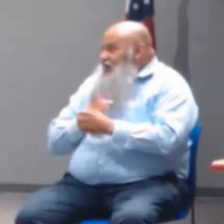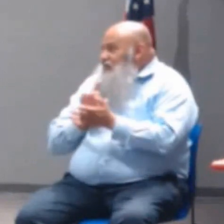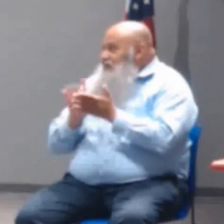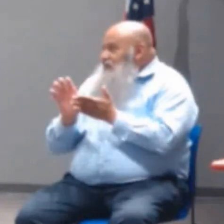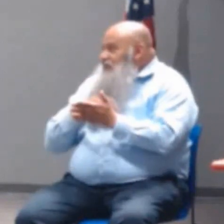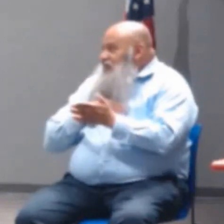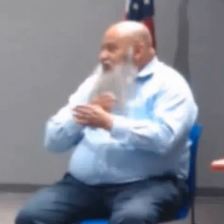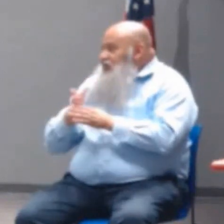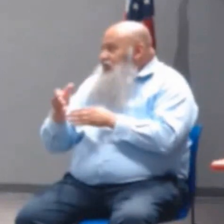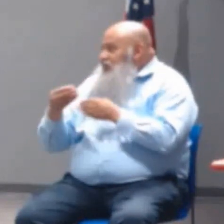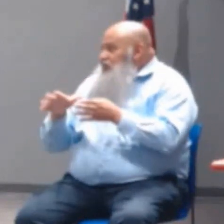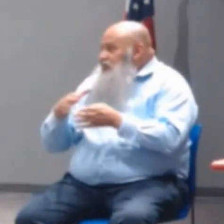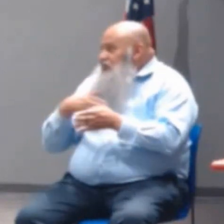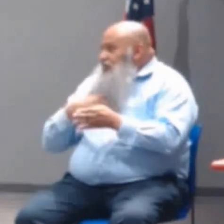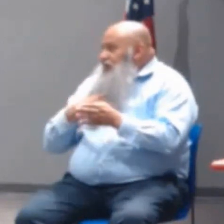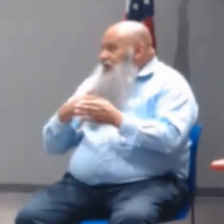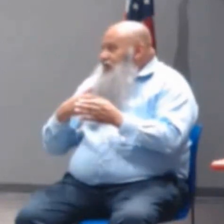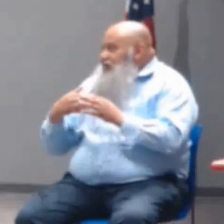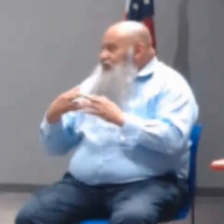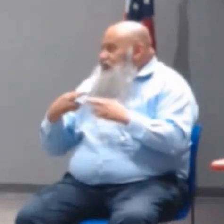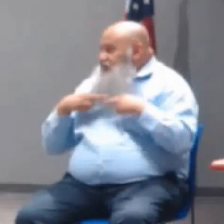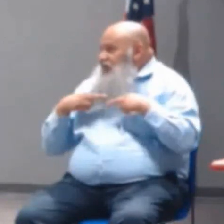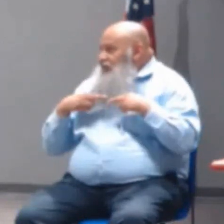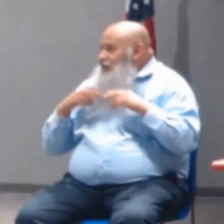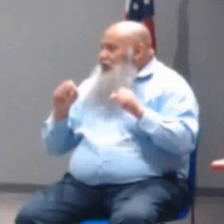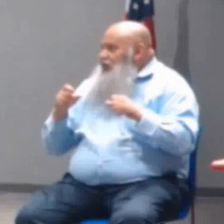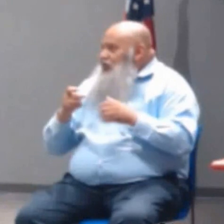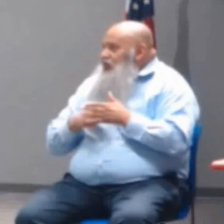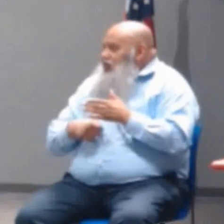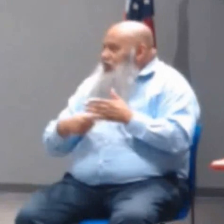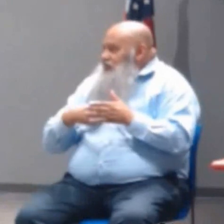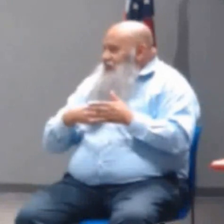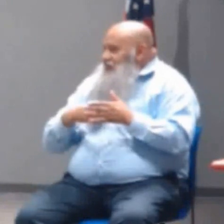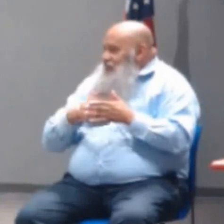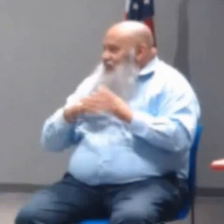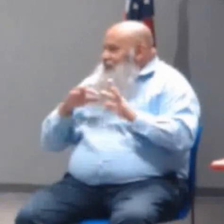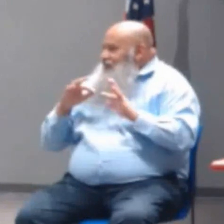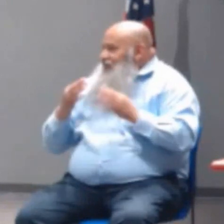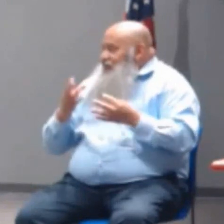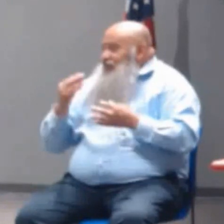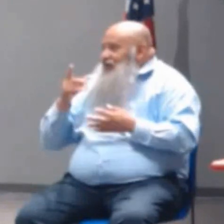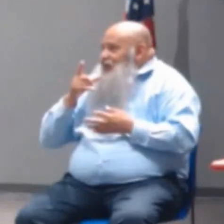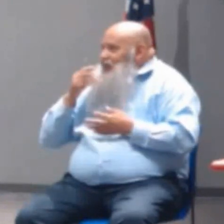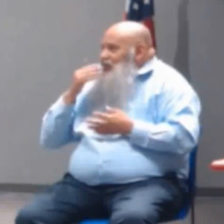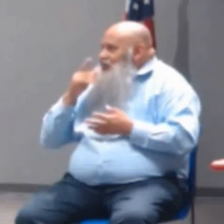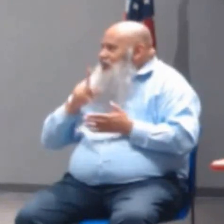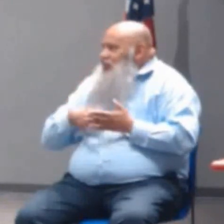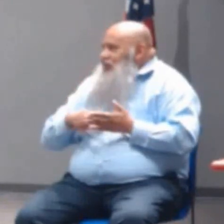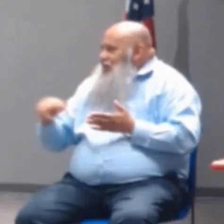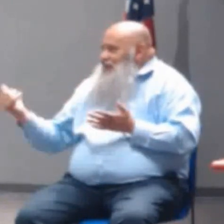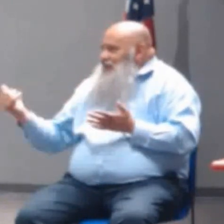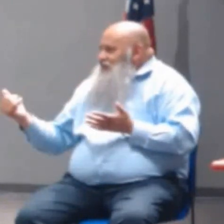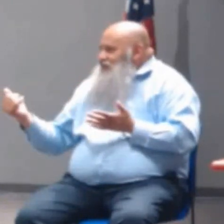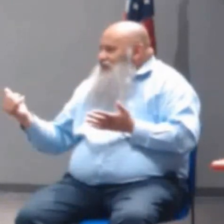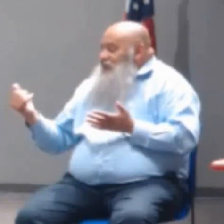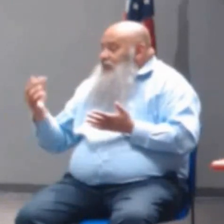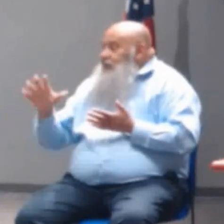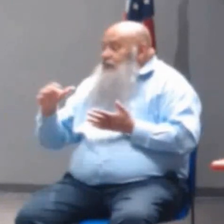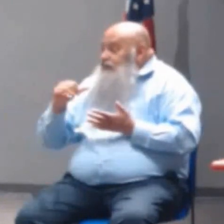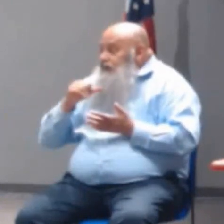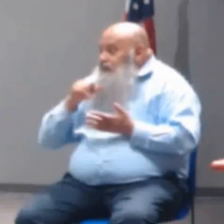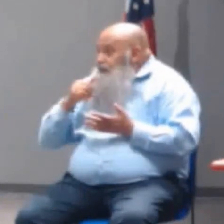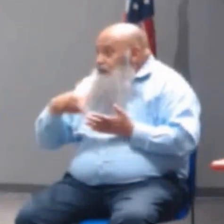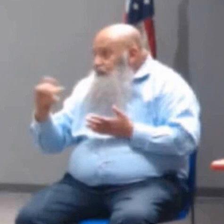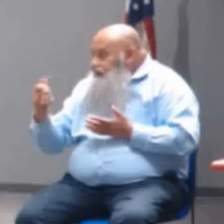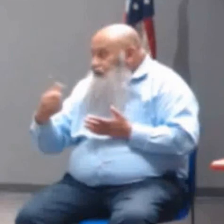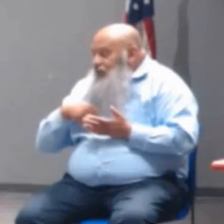career, lose my retirement. It could have cost me potentially my family and who knows what else. And I wasn't stealing.